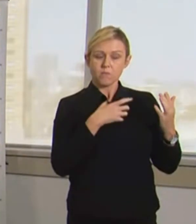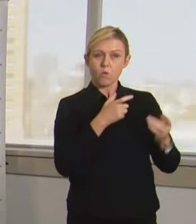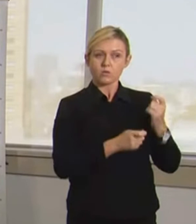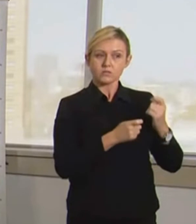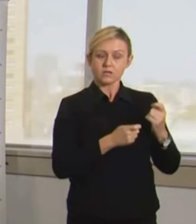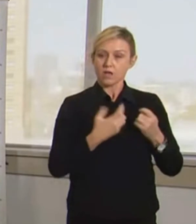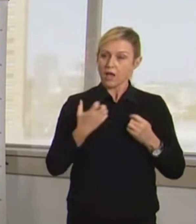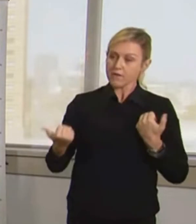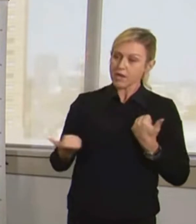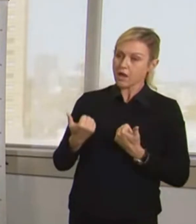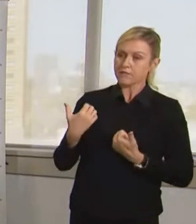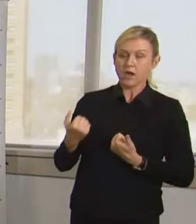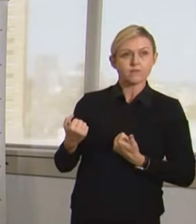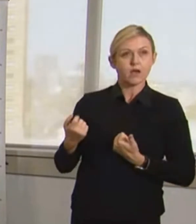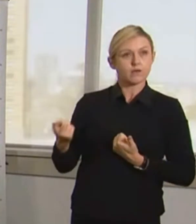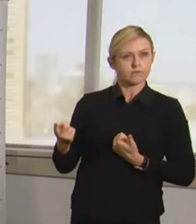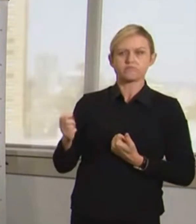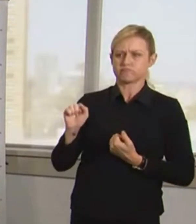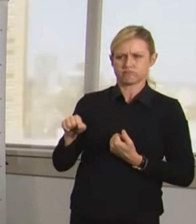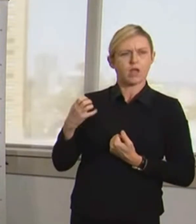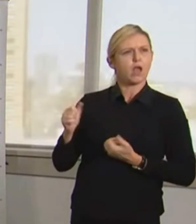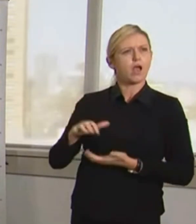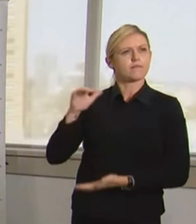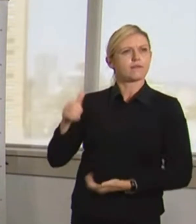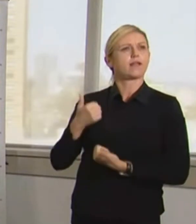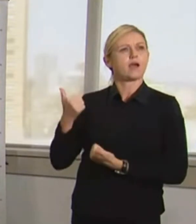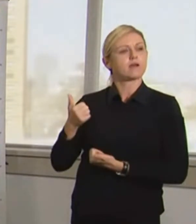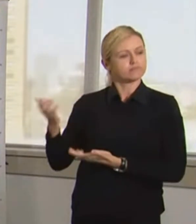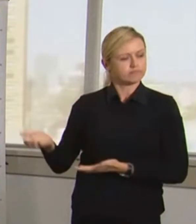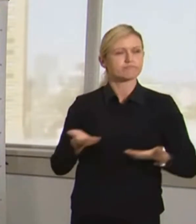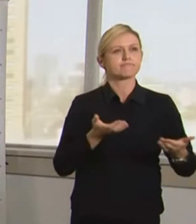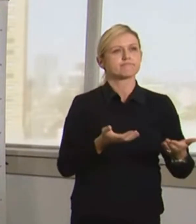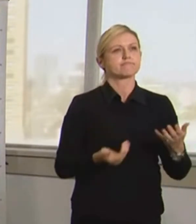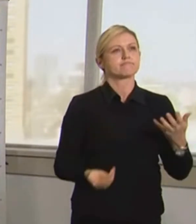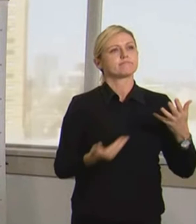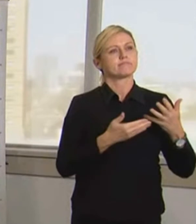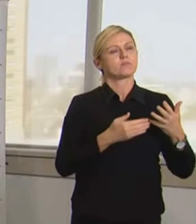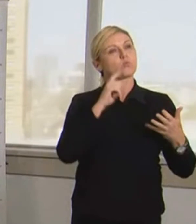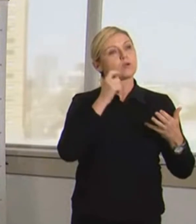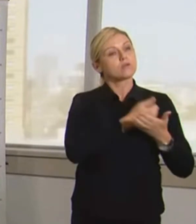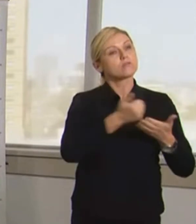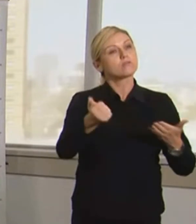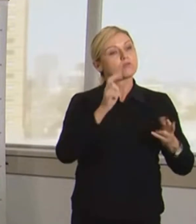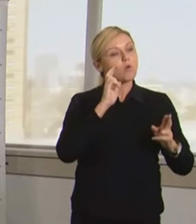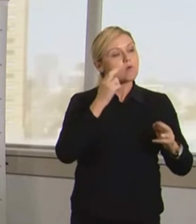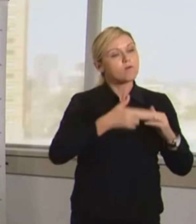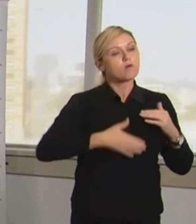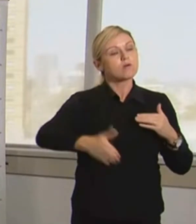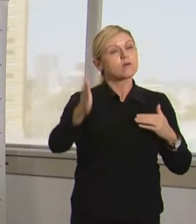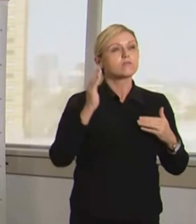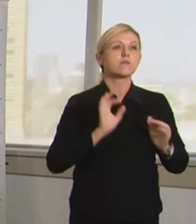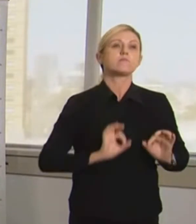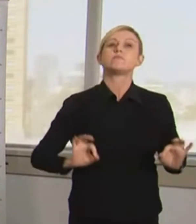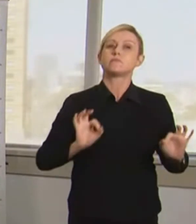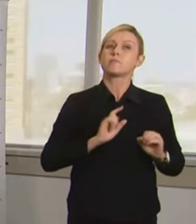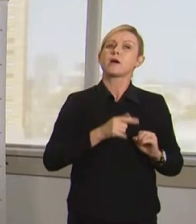and maybe other states and territories couldn't quite do what we're doing, but so perhaps won't become the norm, but it's certainly worth having a go and seeing if it